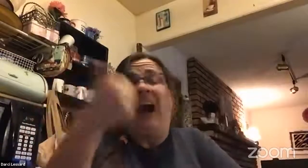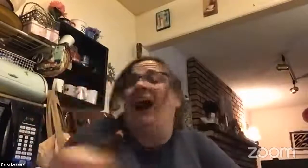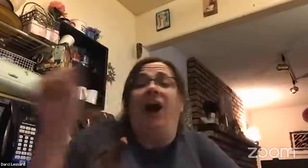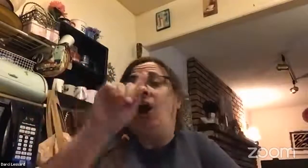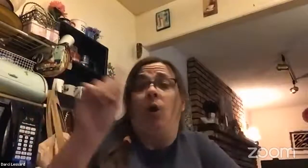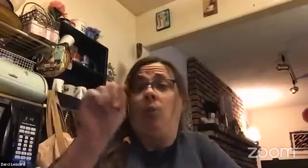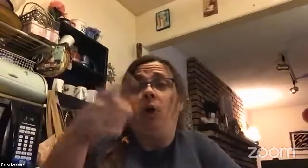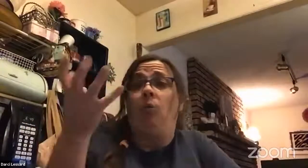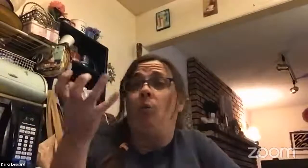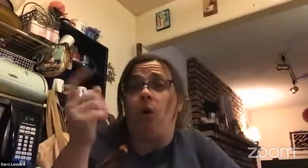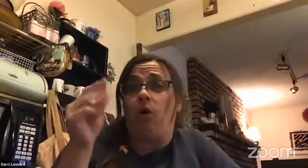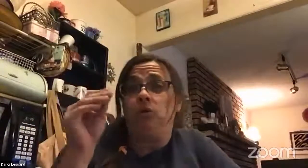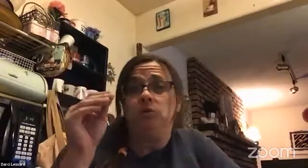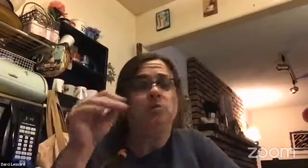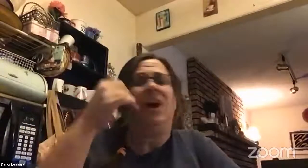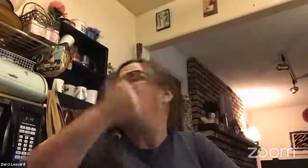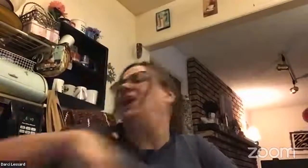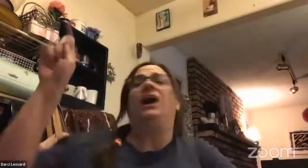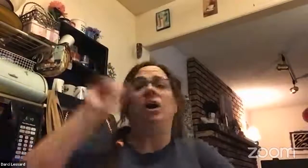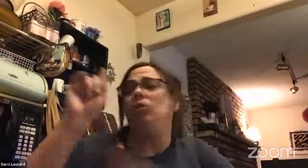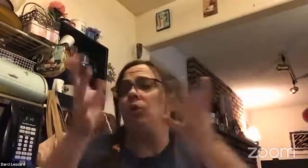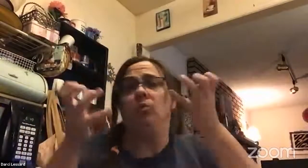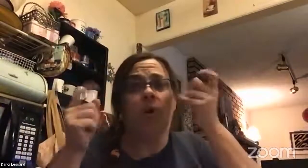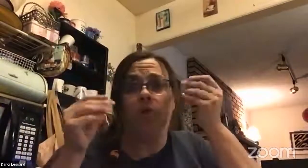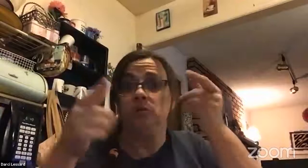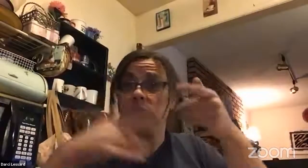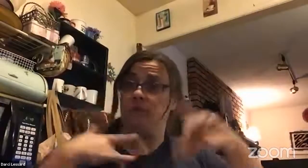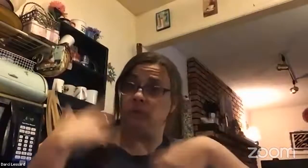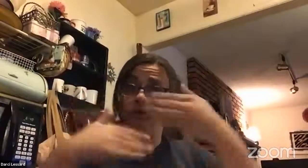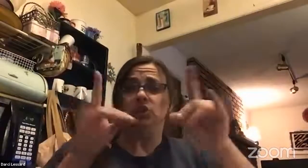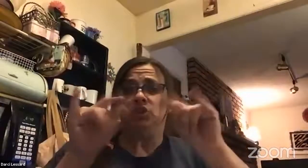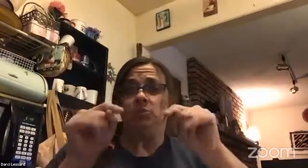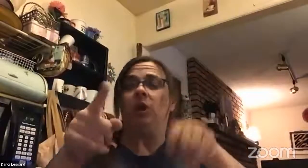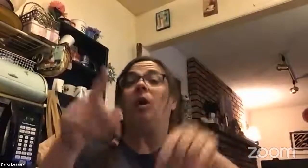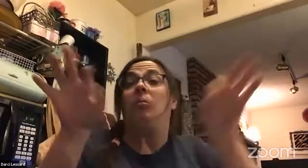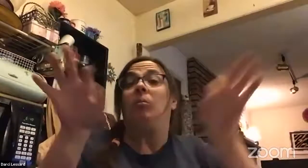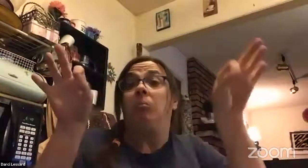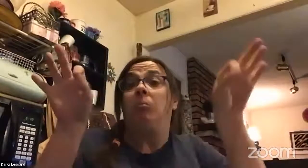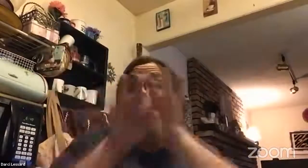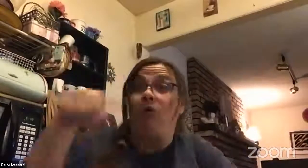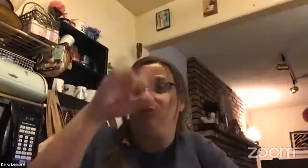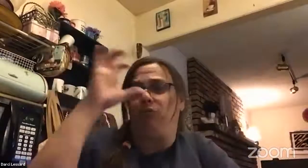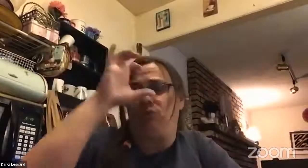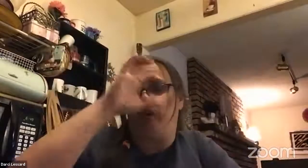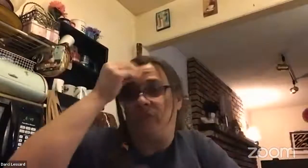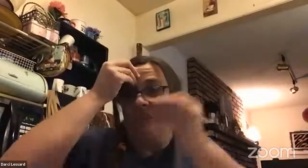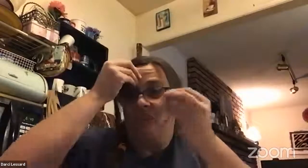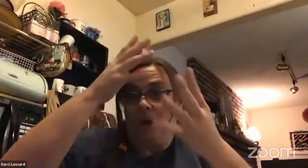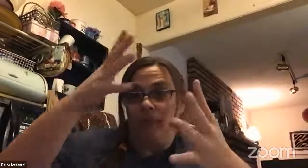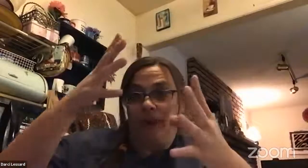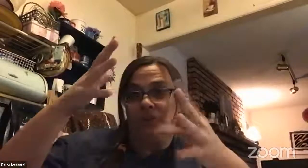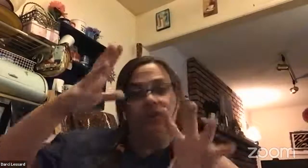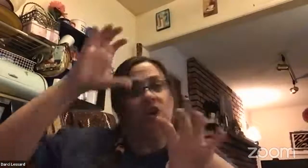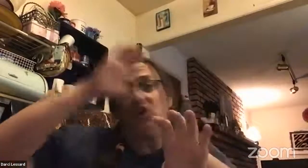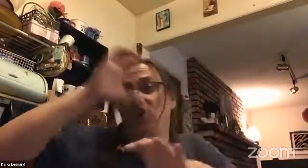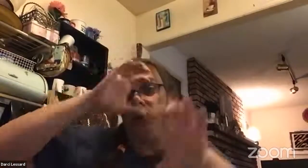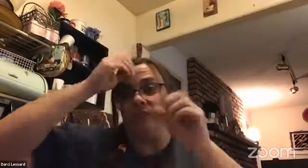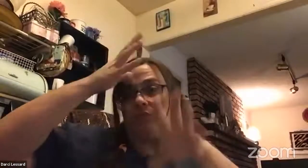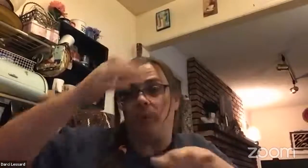school, no matter what age, no matter where you are in your life, do it. The important thing is look for the